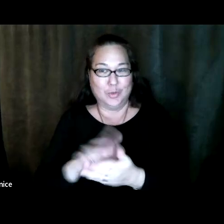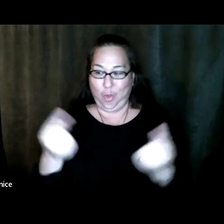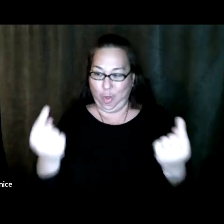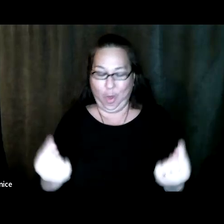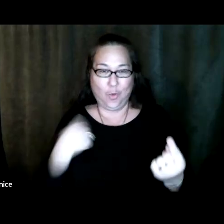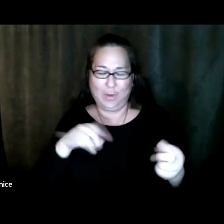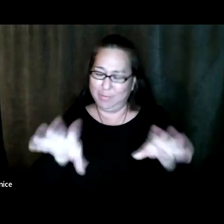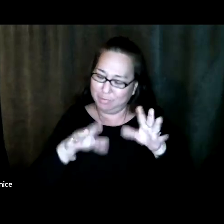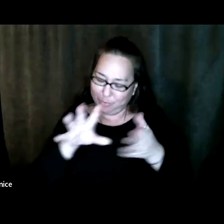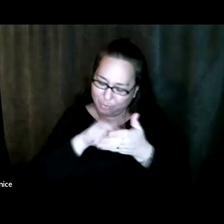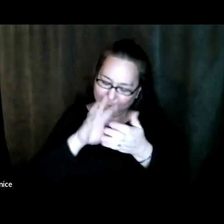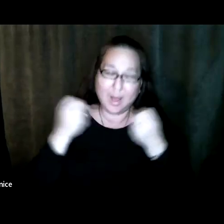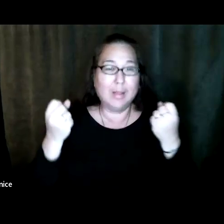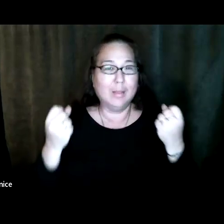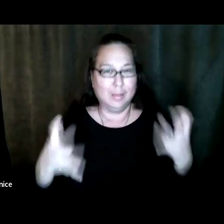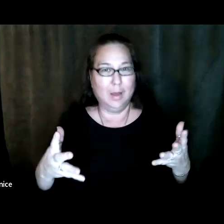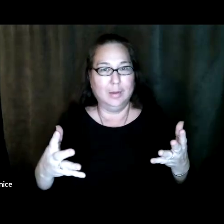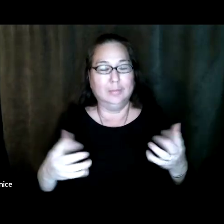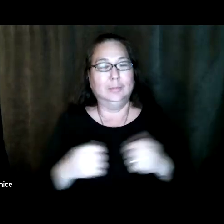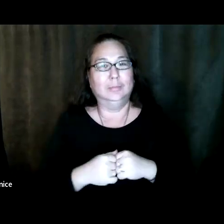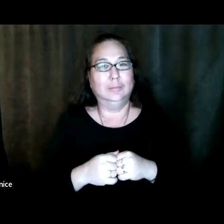we'll open it for questions.